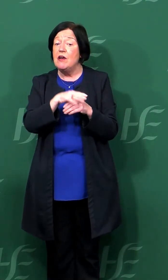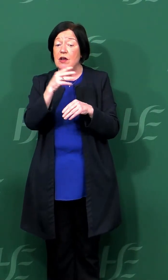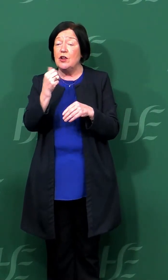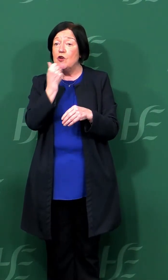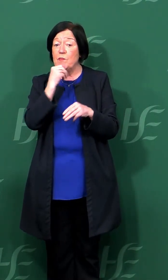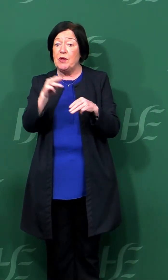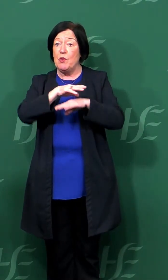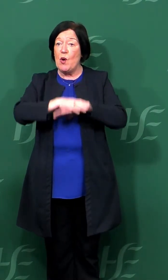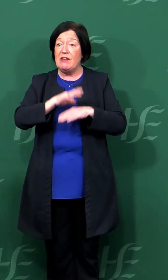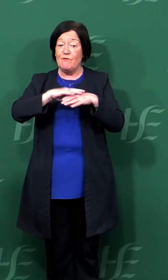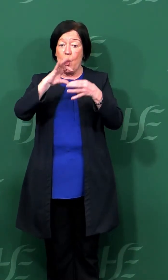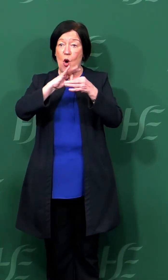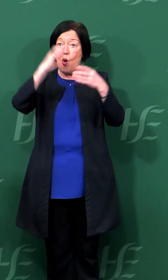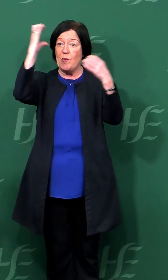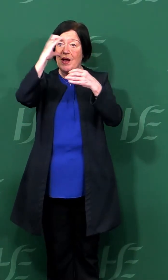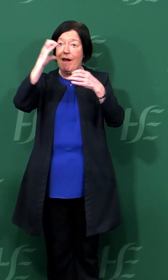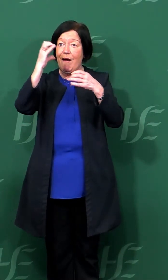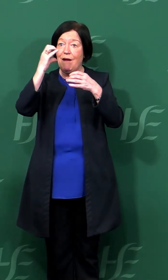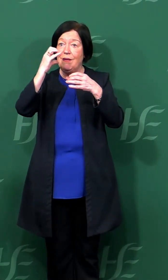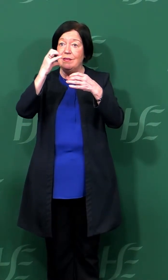people waiting for home care packages?